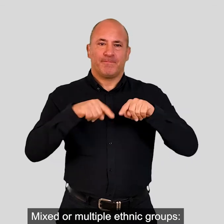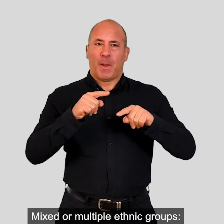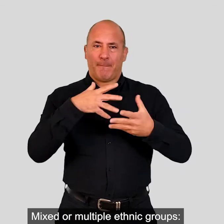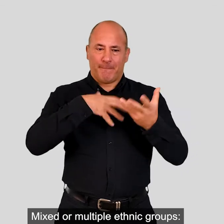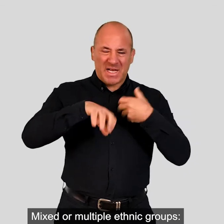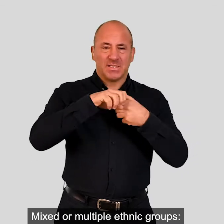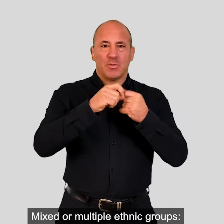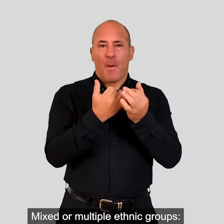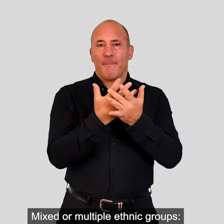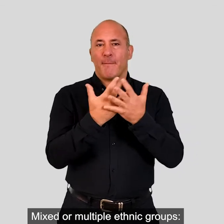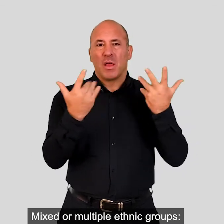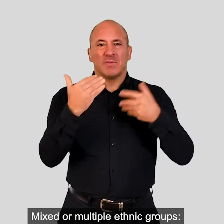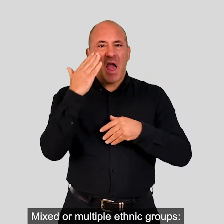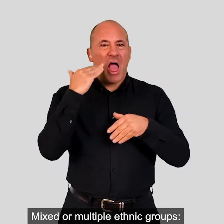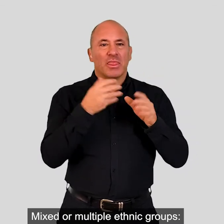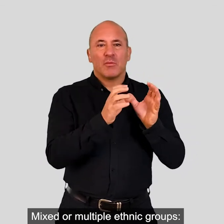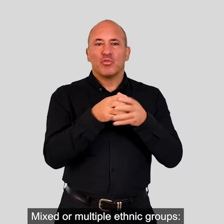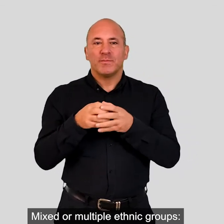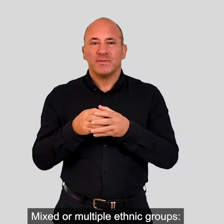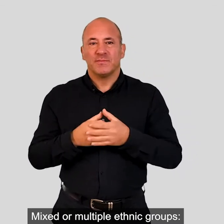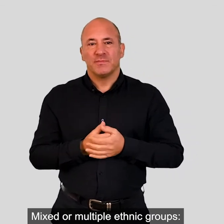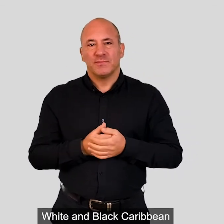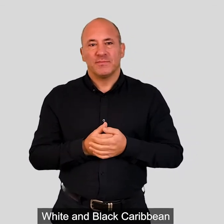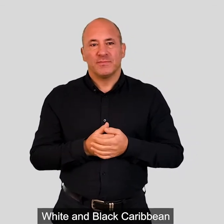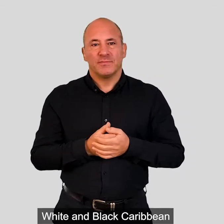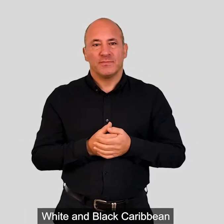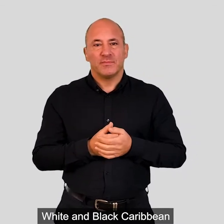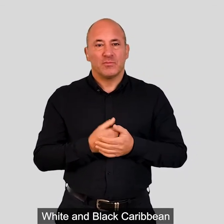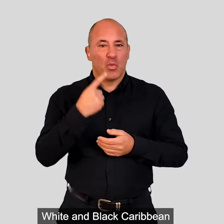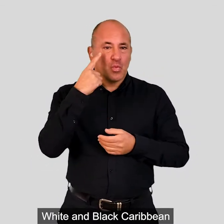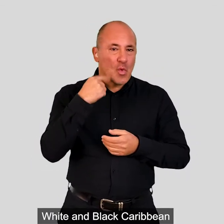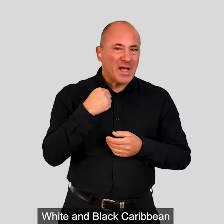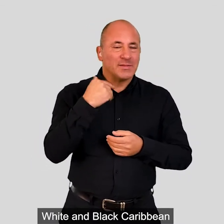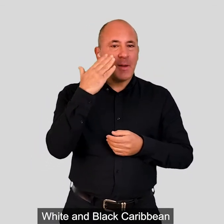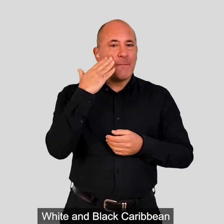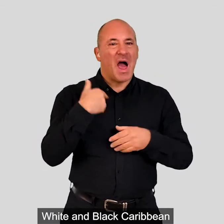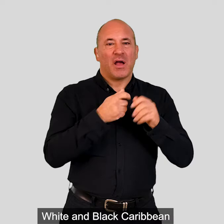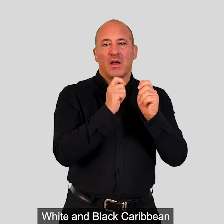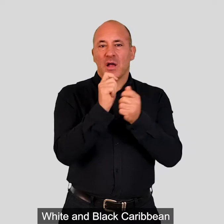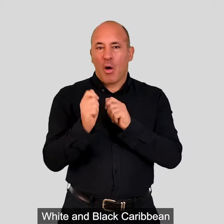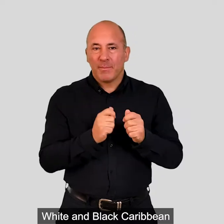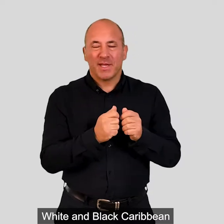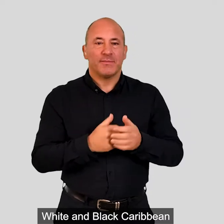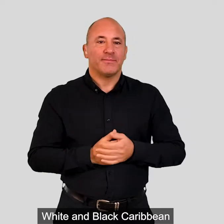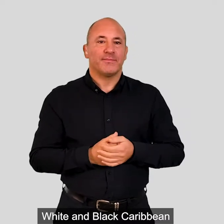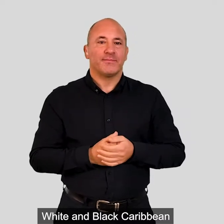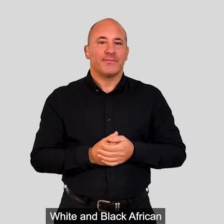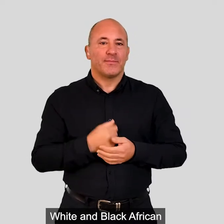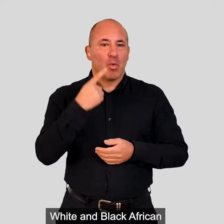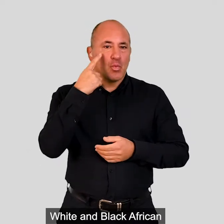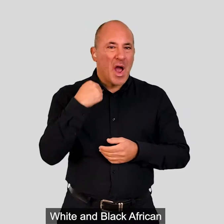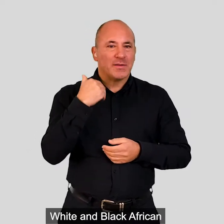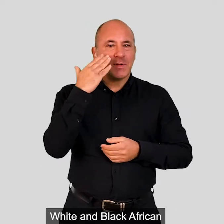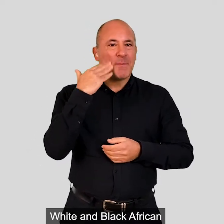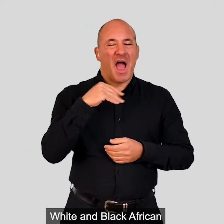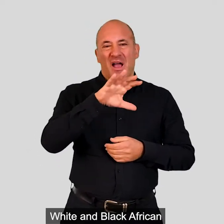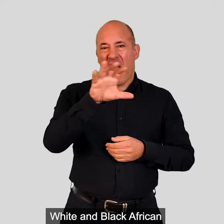Mixed or multiple ethnic groups. White and black Caribbean, white and black